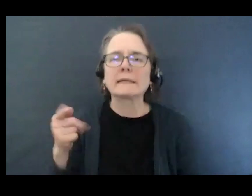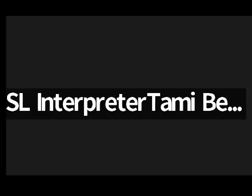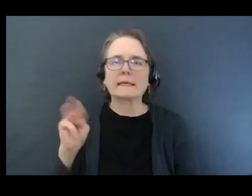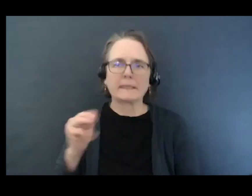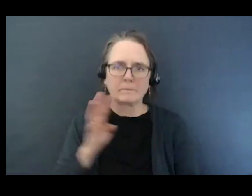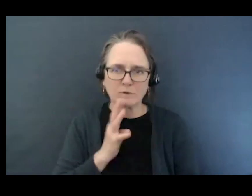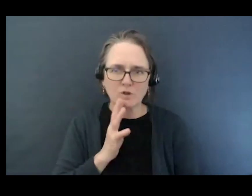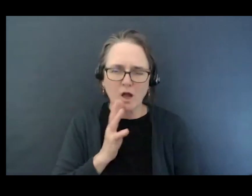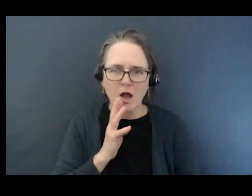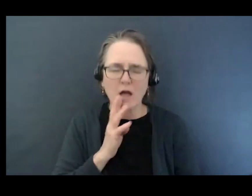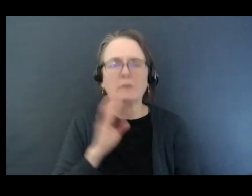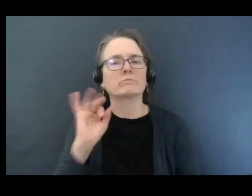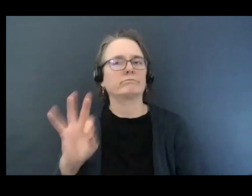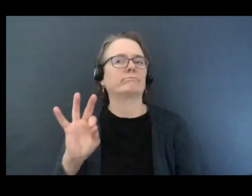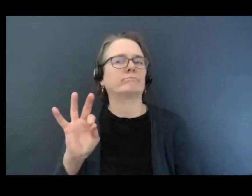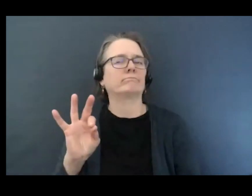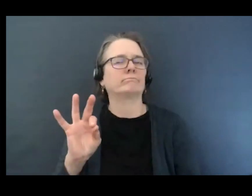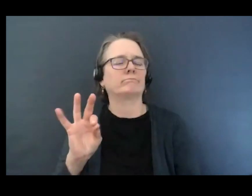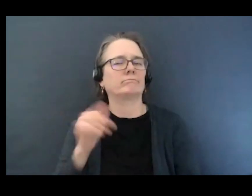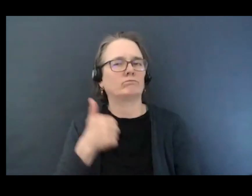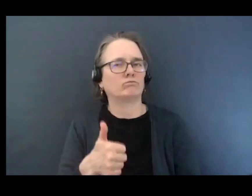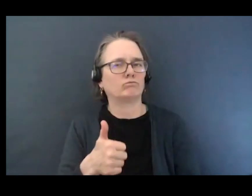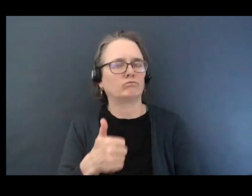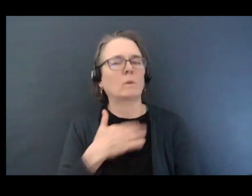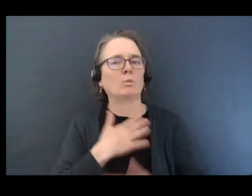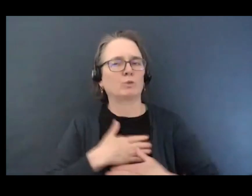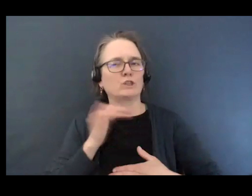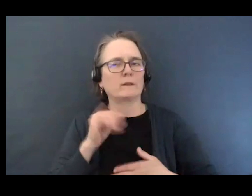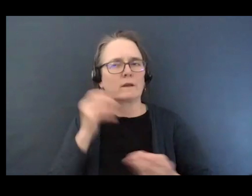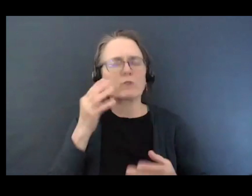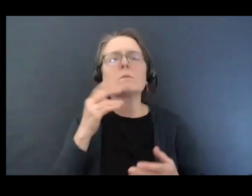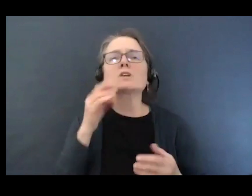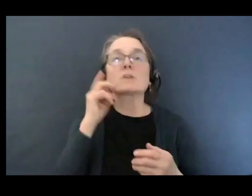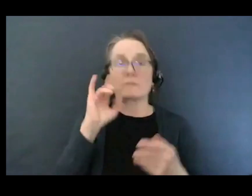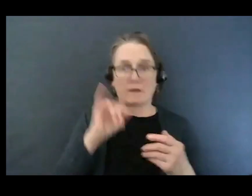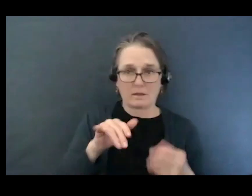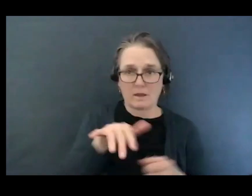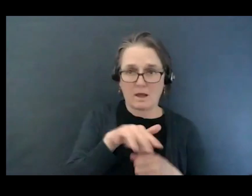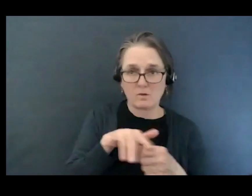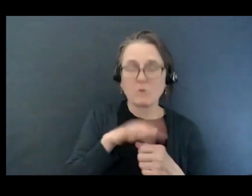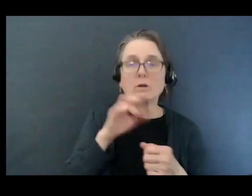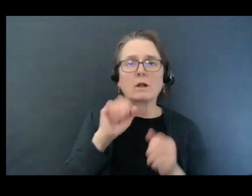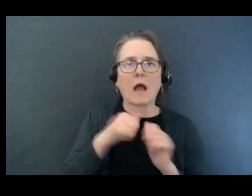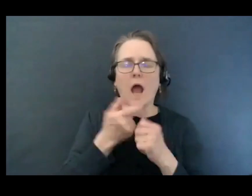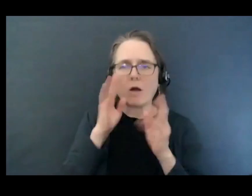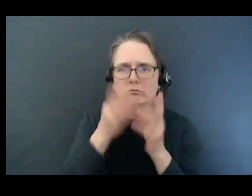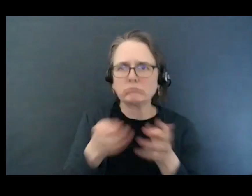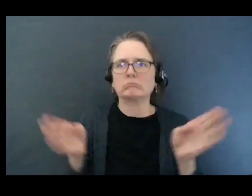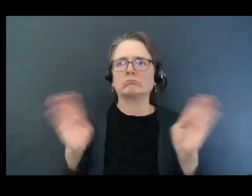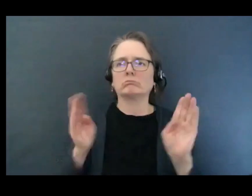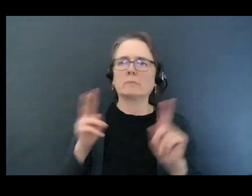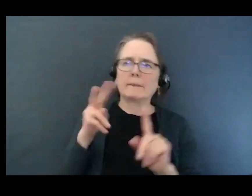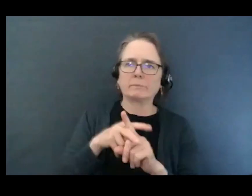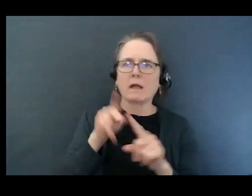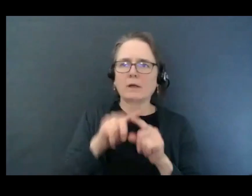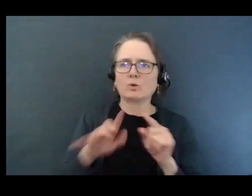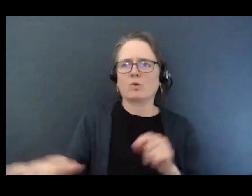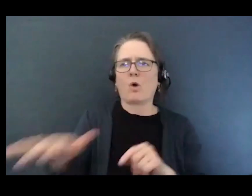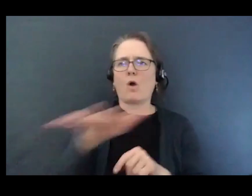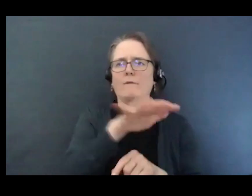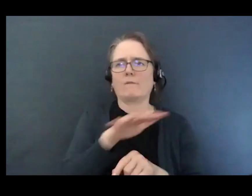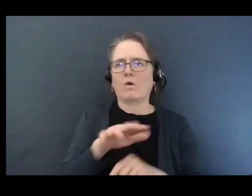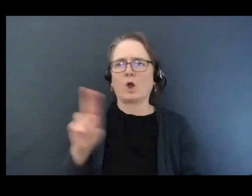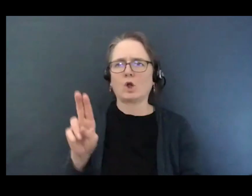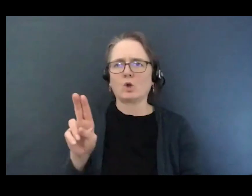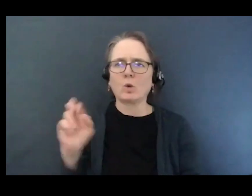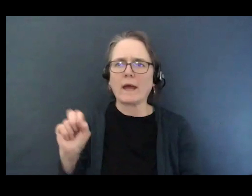US? I mean, the code, you can plug in the data from any metro area, any